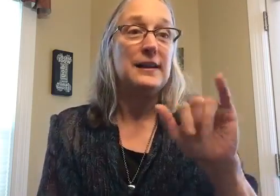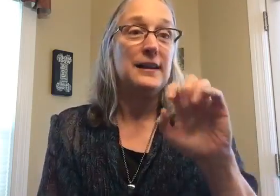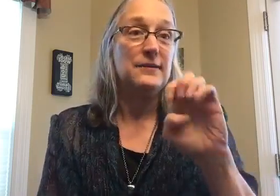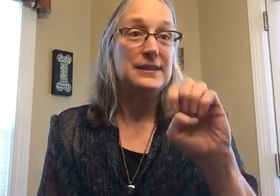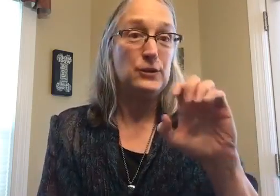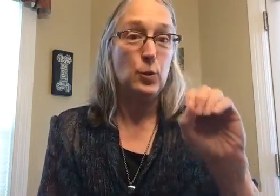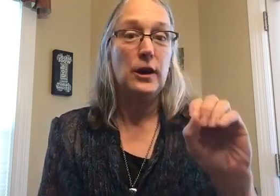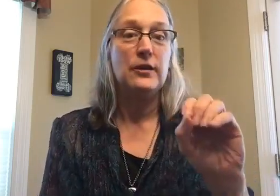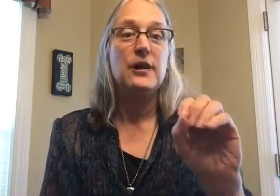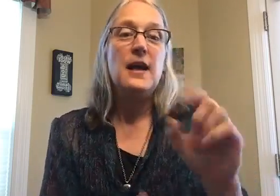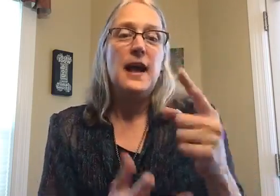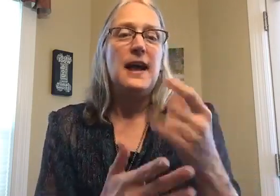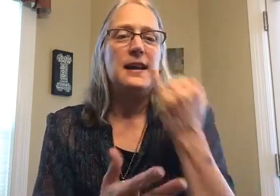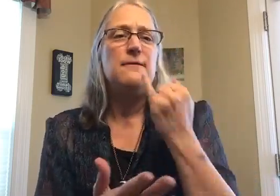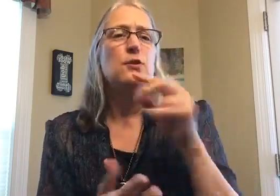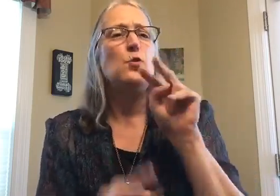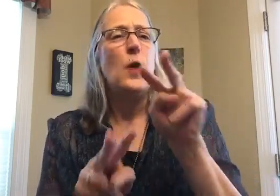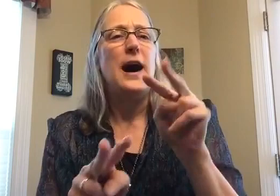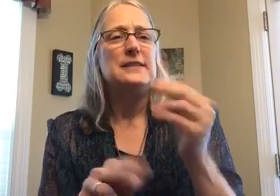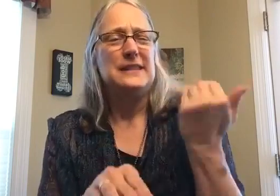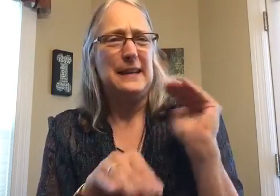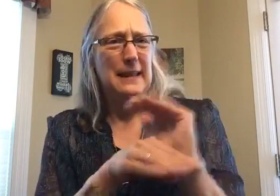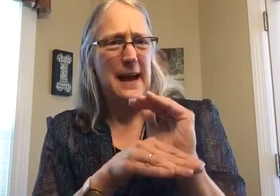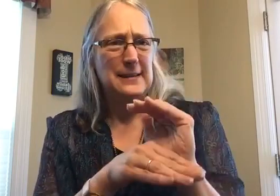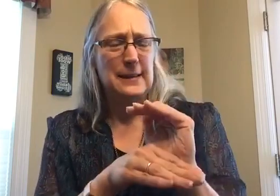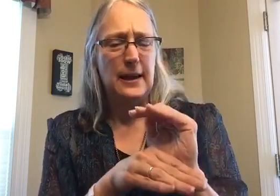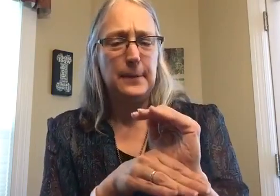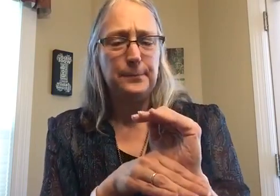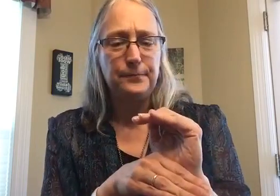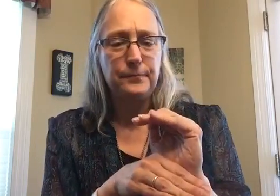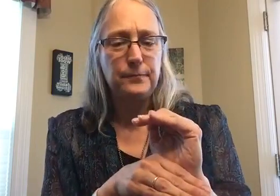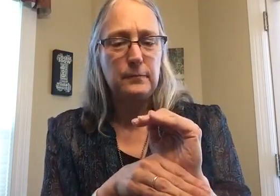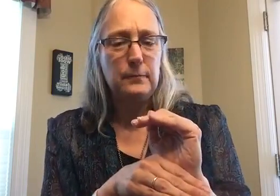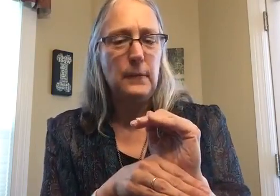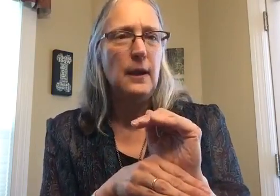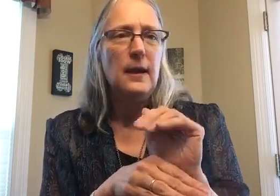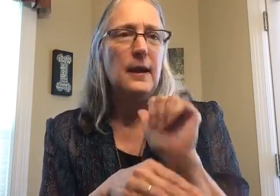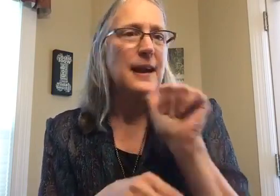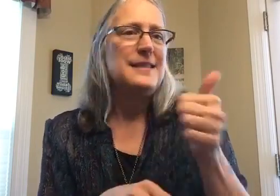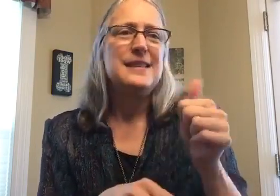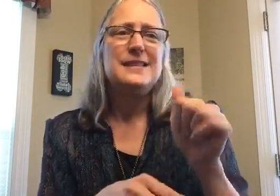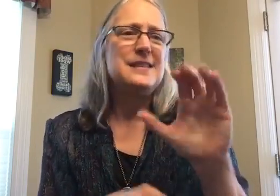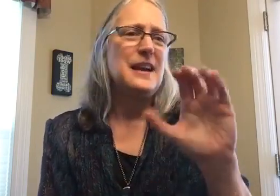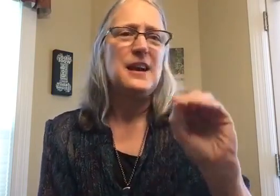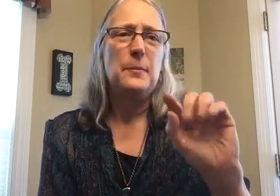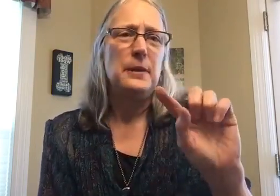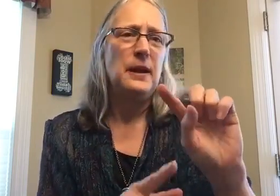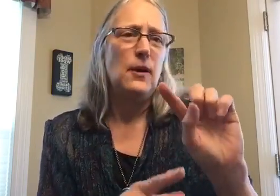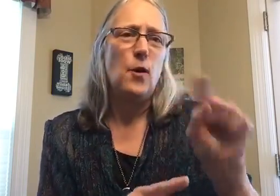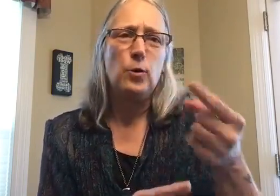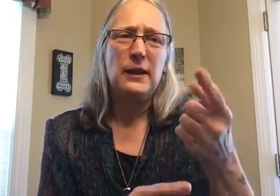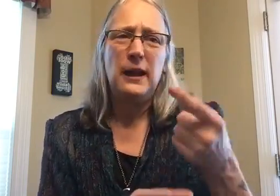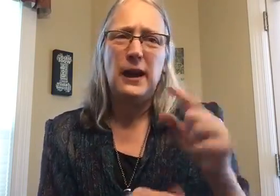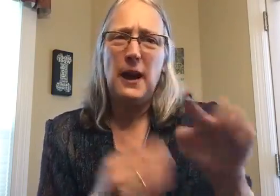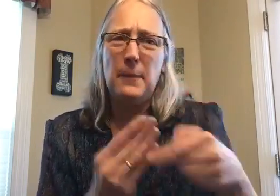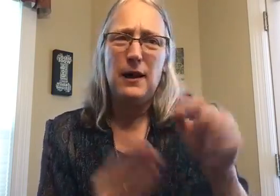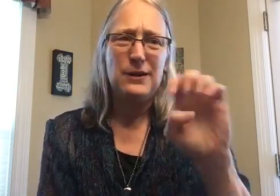of essential oils. And if you watched, like last night, this is not a company only about